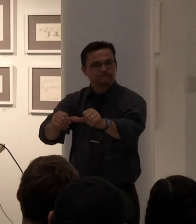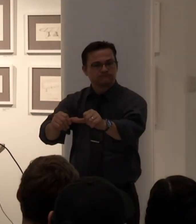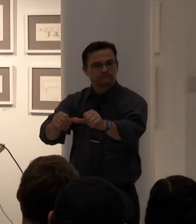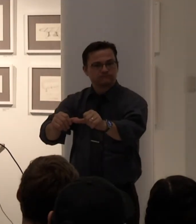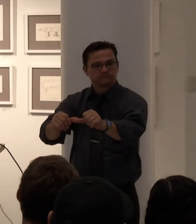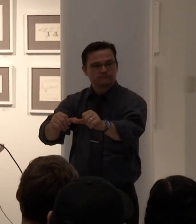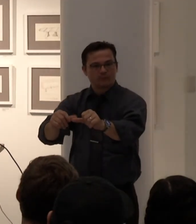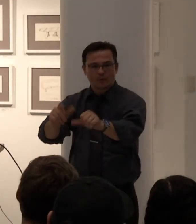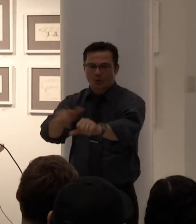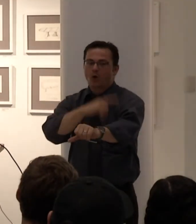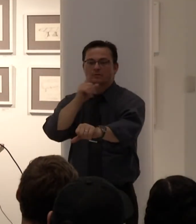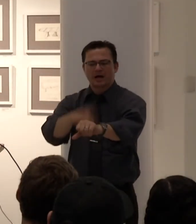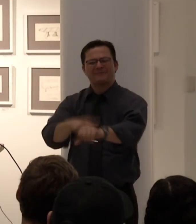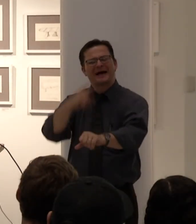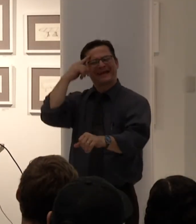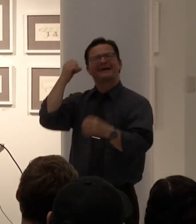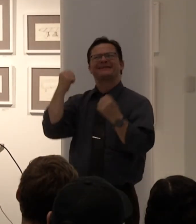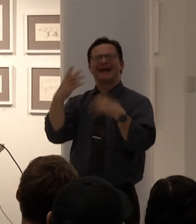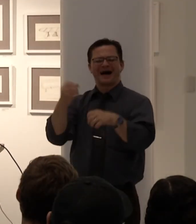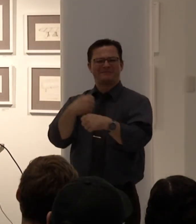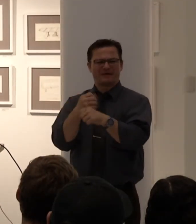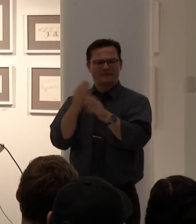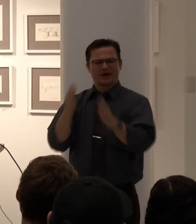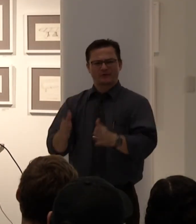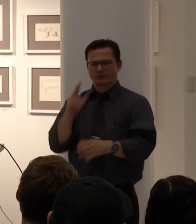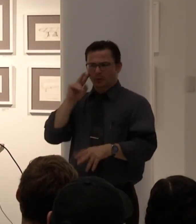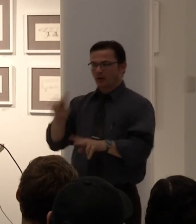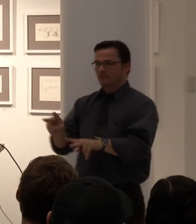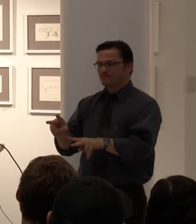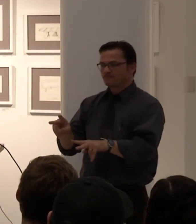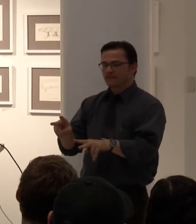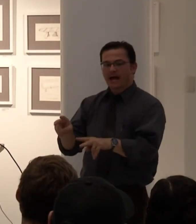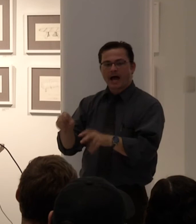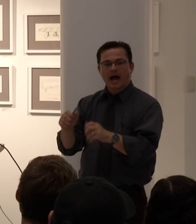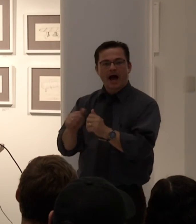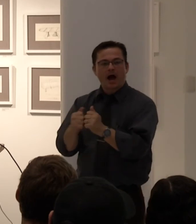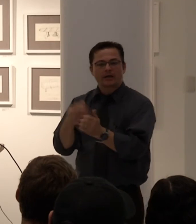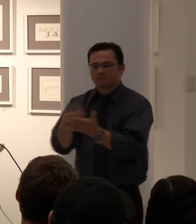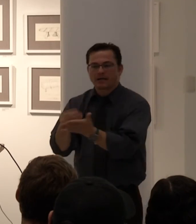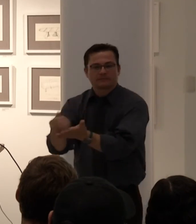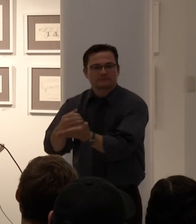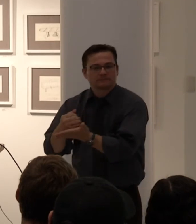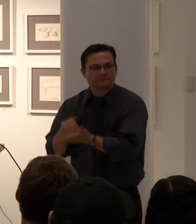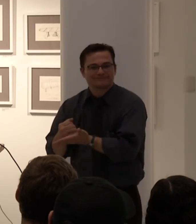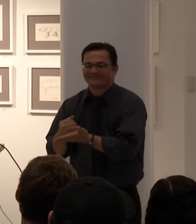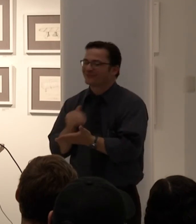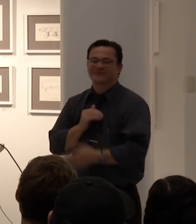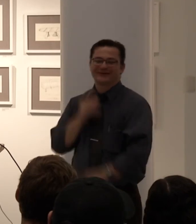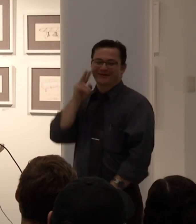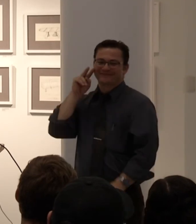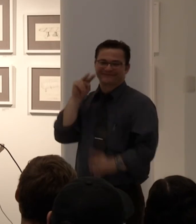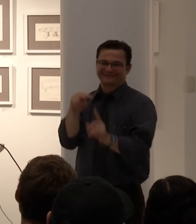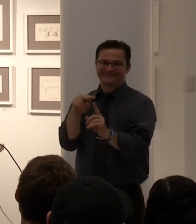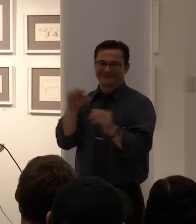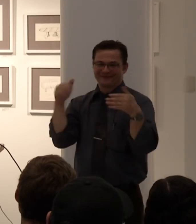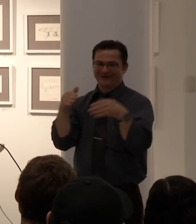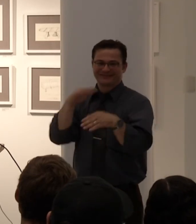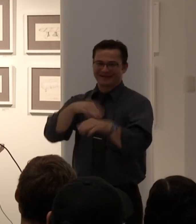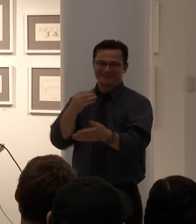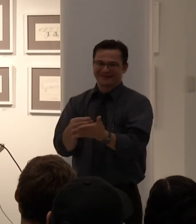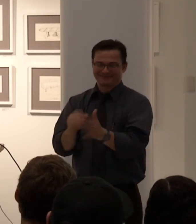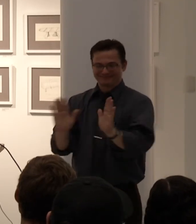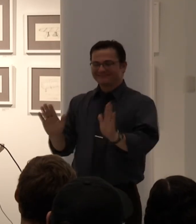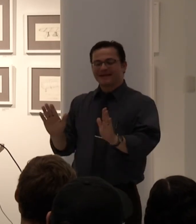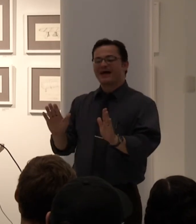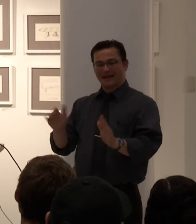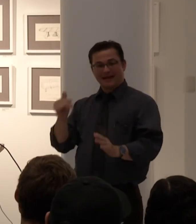I think that there are a lot of manufacturers that look and say, how can I make a buck? We've never looked at that. The thing is that my belief